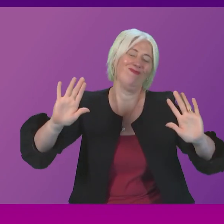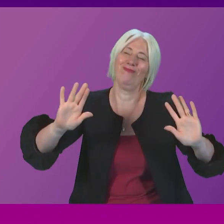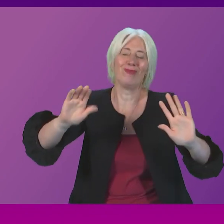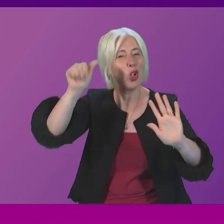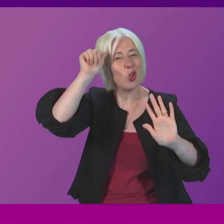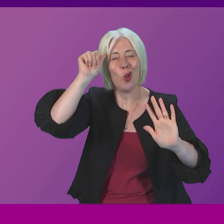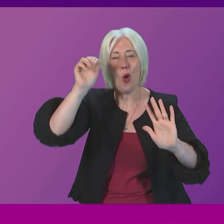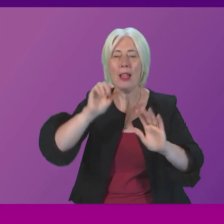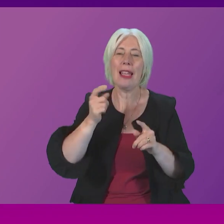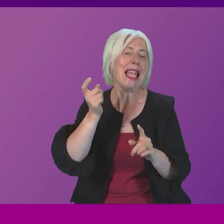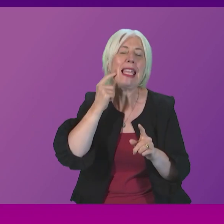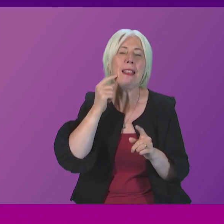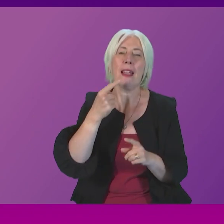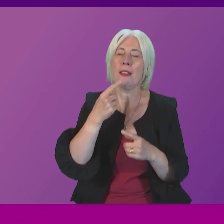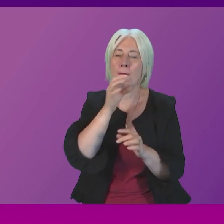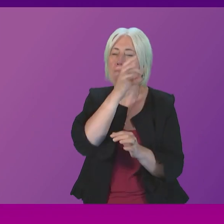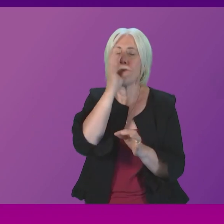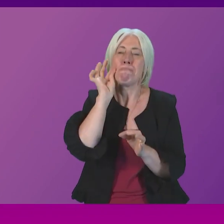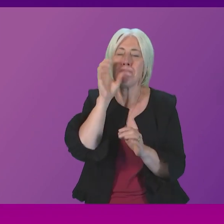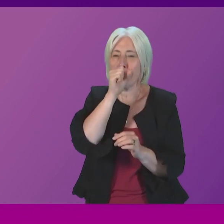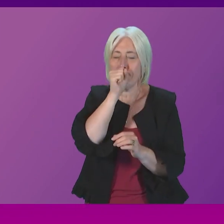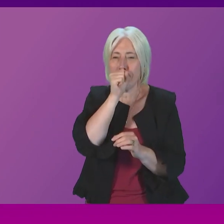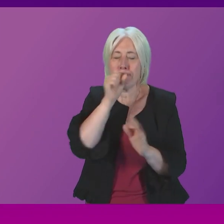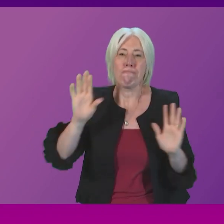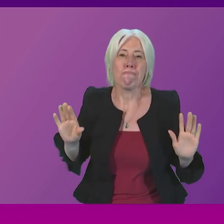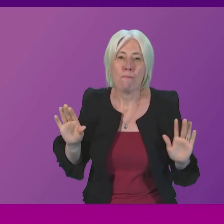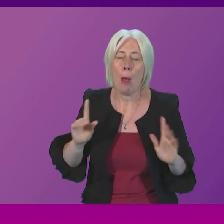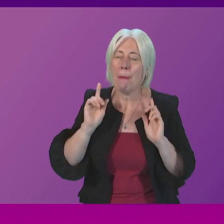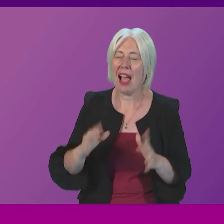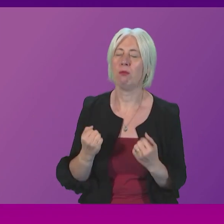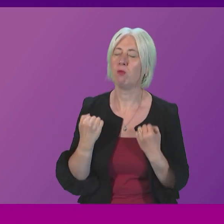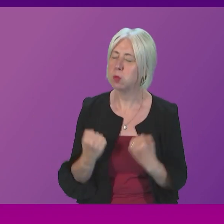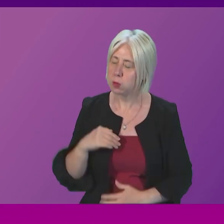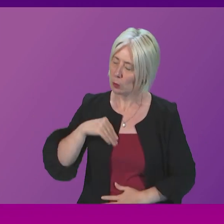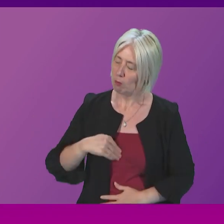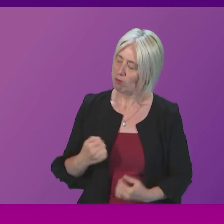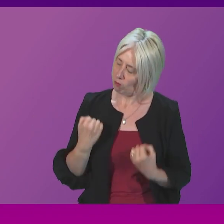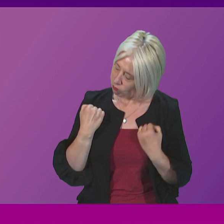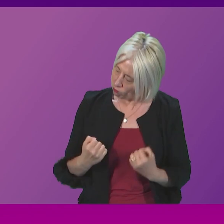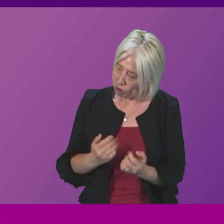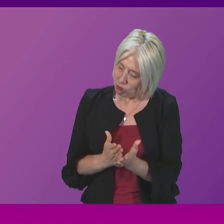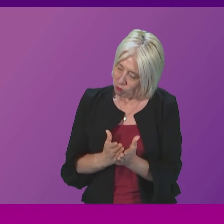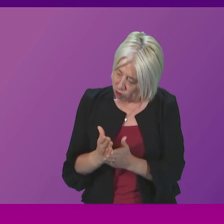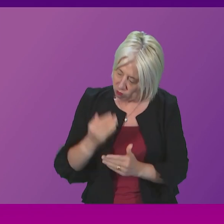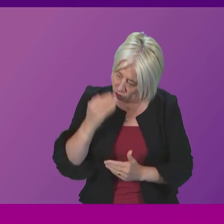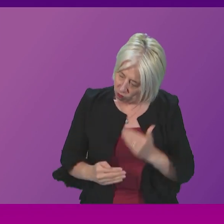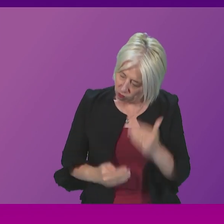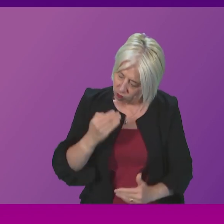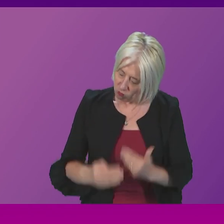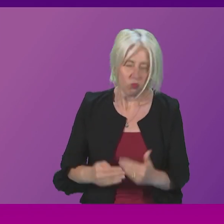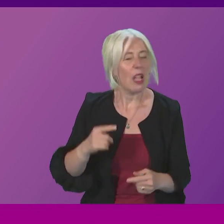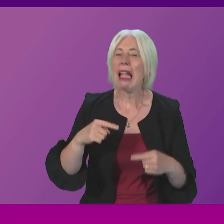easier not to say something. And you have to have that strength to power through, because you cannot